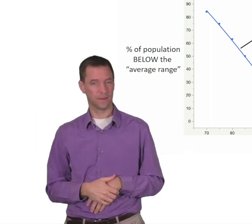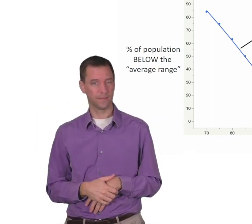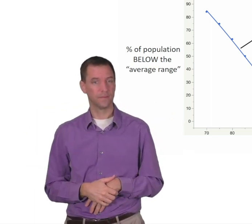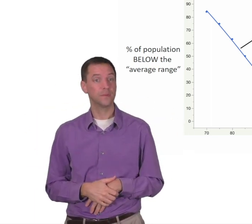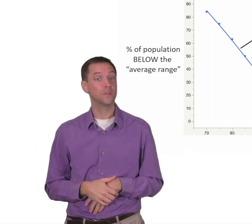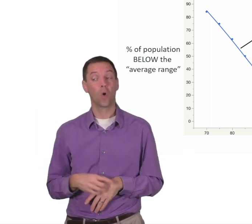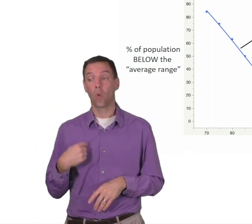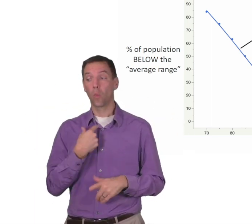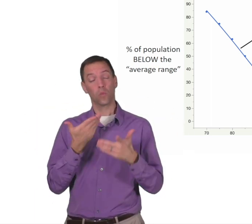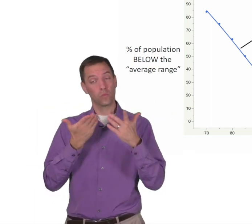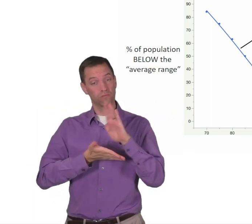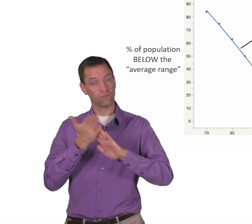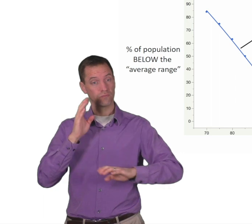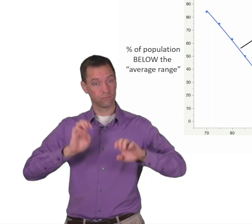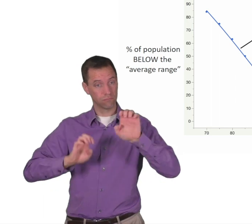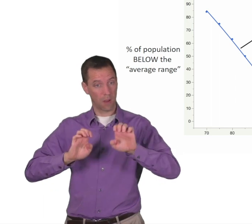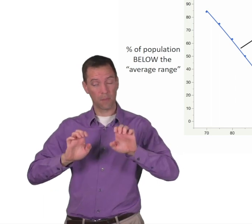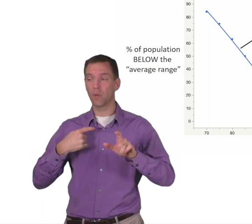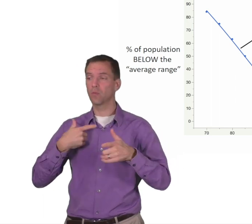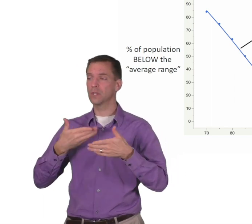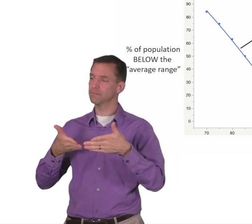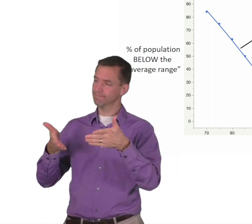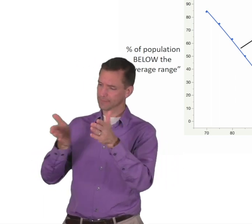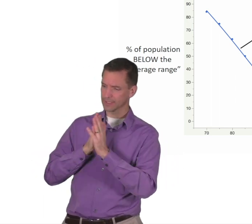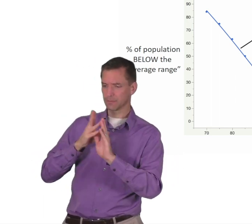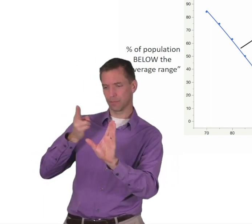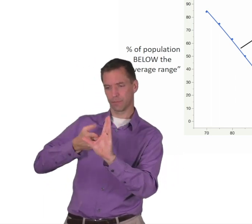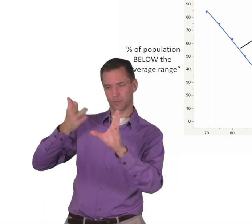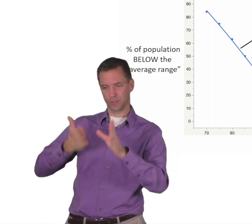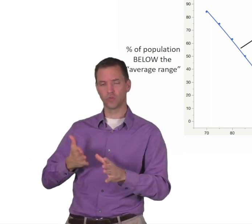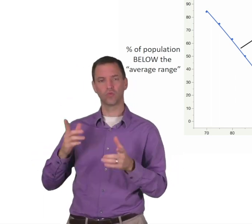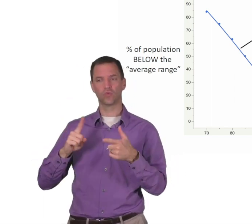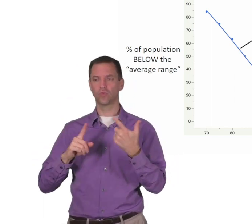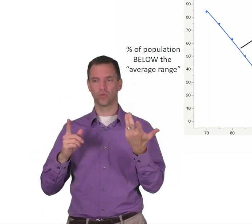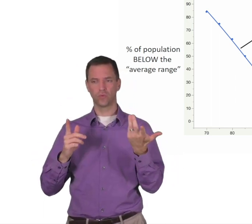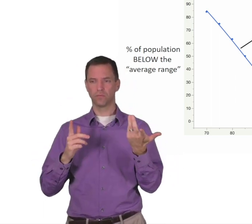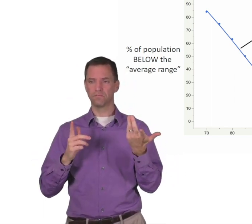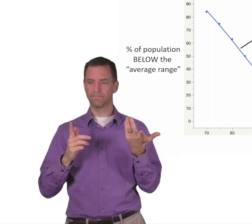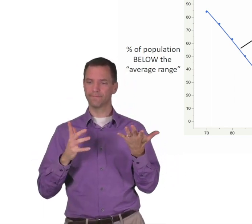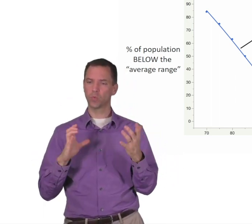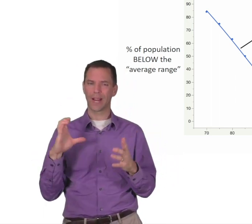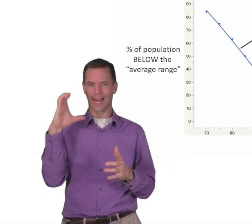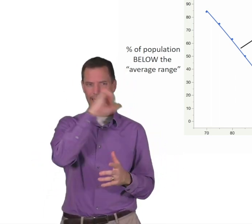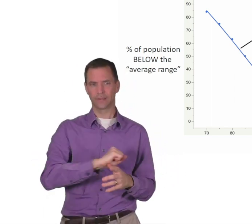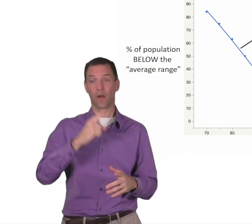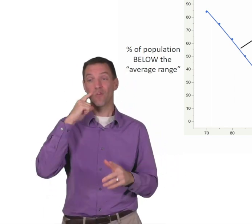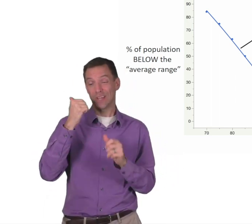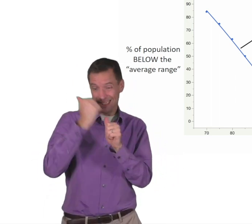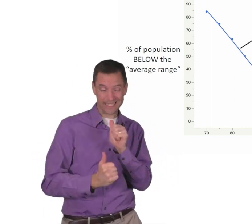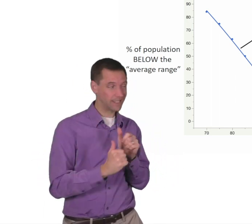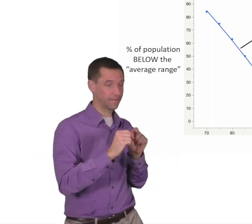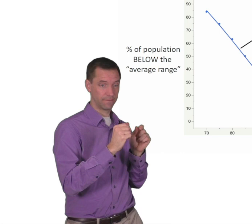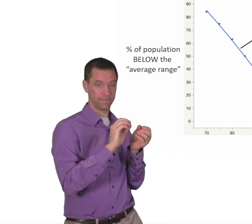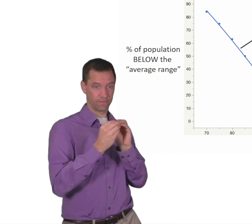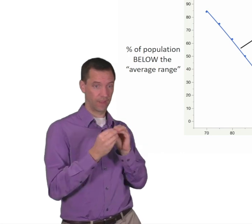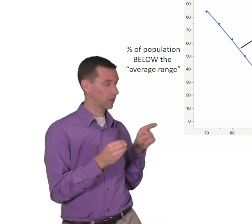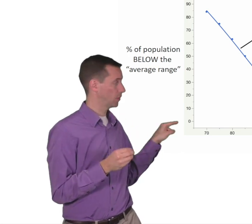to any use of standard scales. So we ran an experiment where we asked participants to guess, for